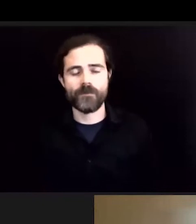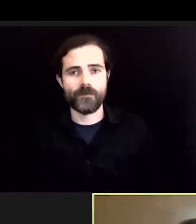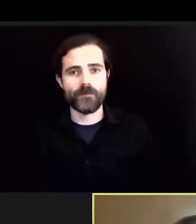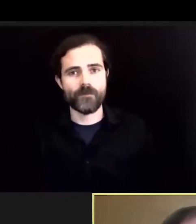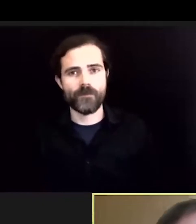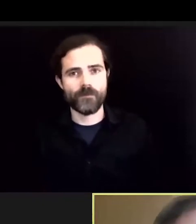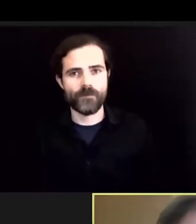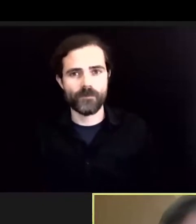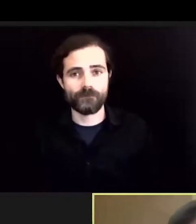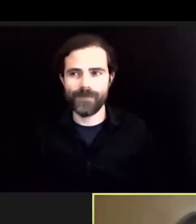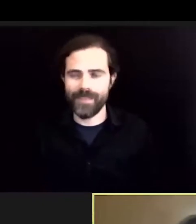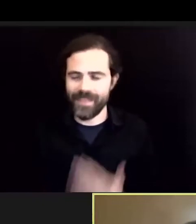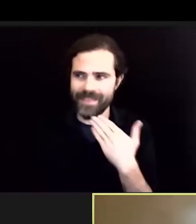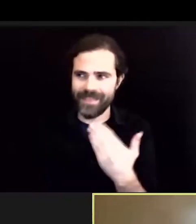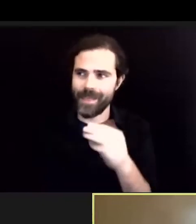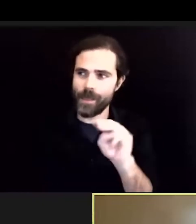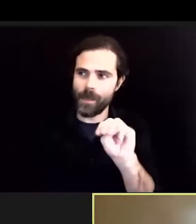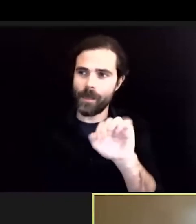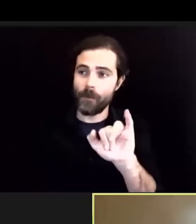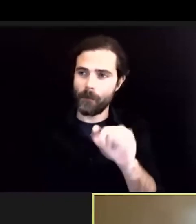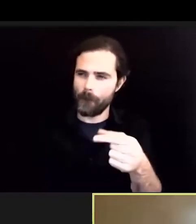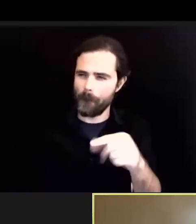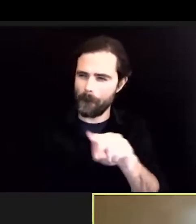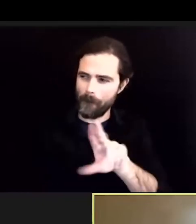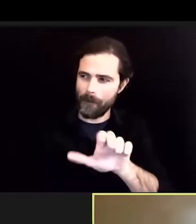Thank you, Miguel. The support of